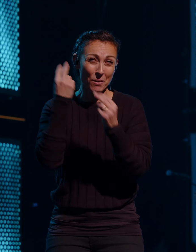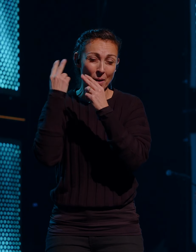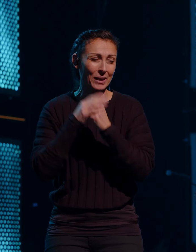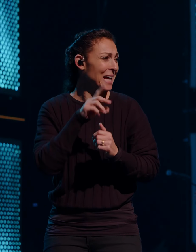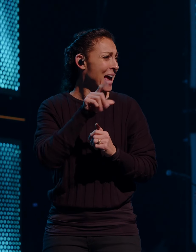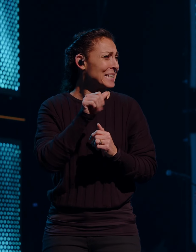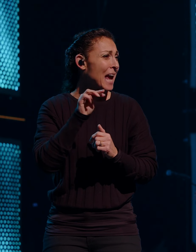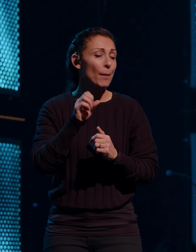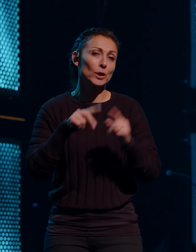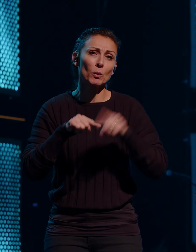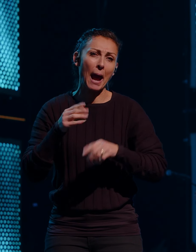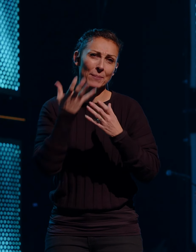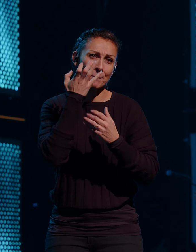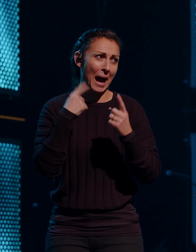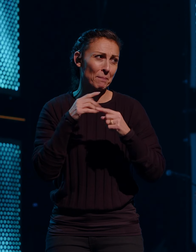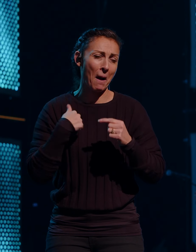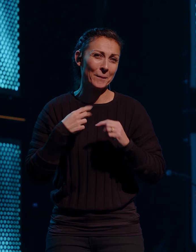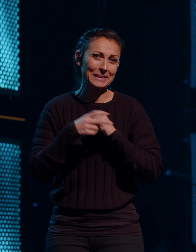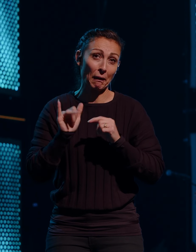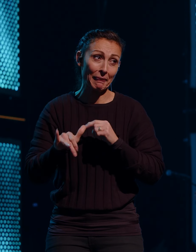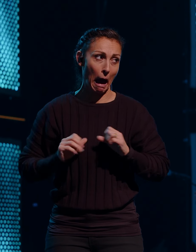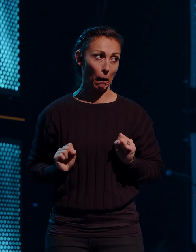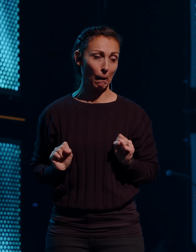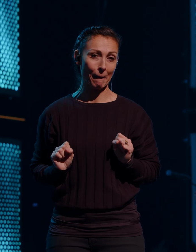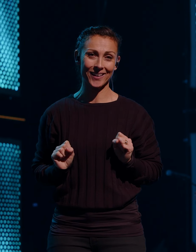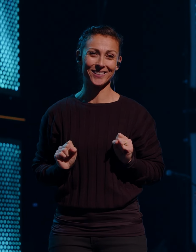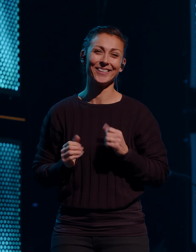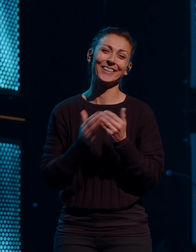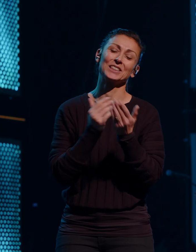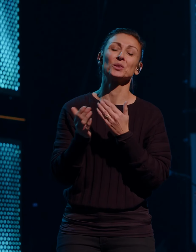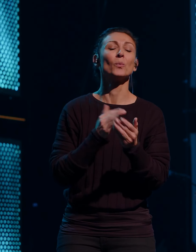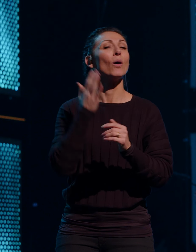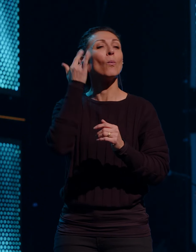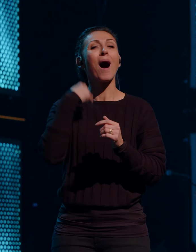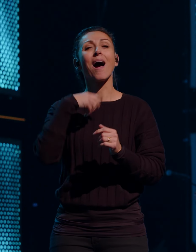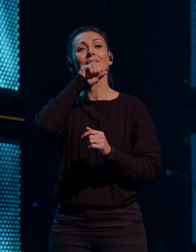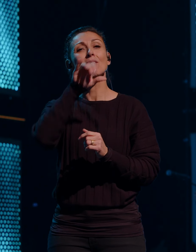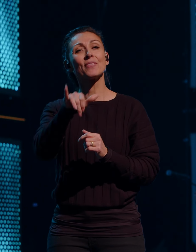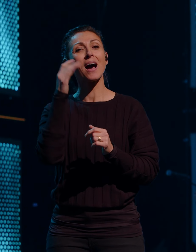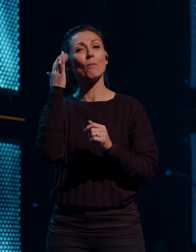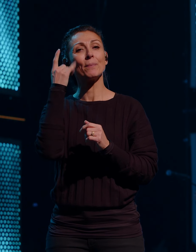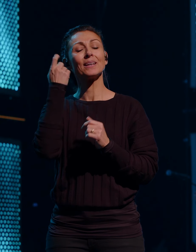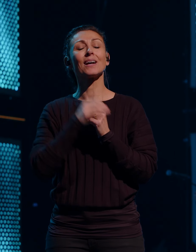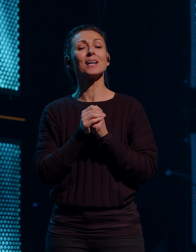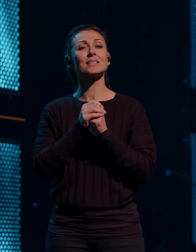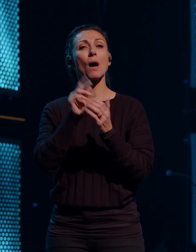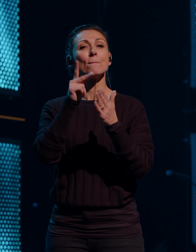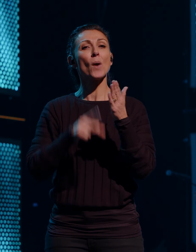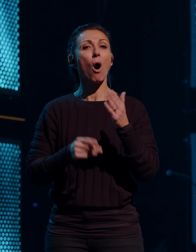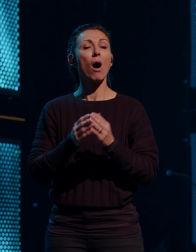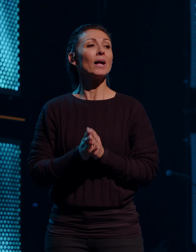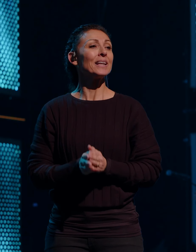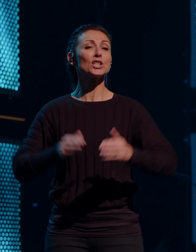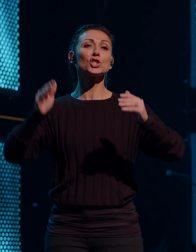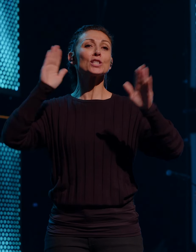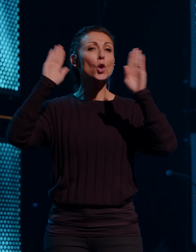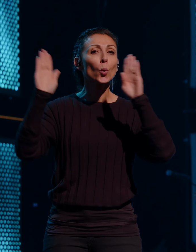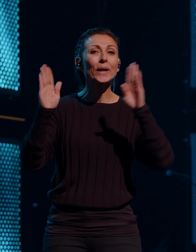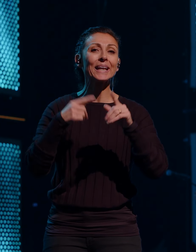be mad about that. But I like this because Paul's greeting them. He just said, grace and peace to you, God our Father, the Lord